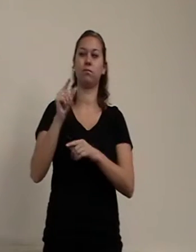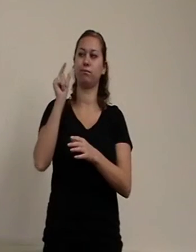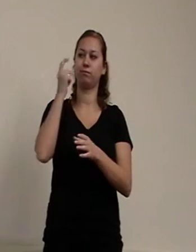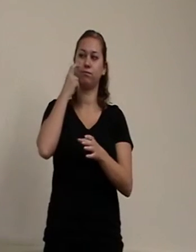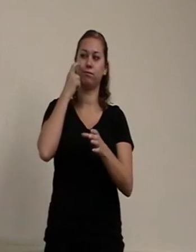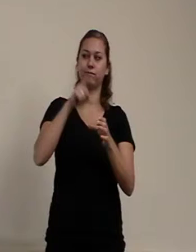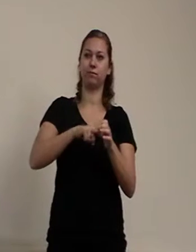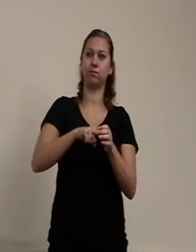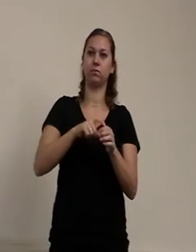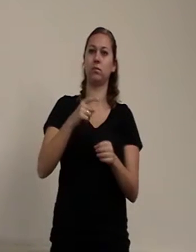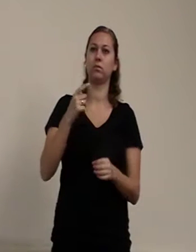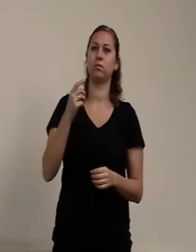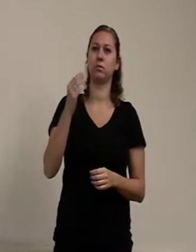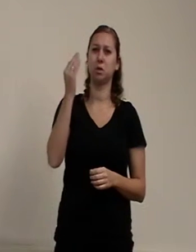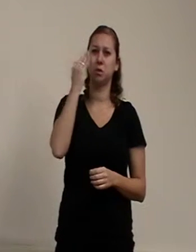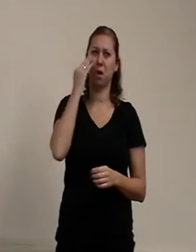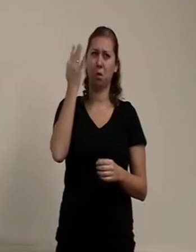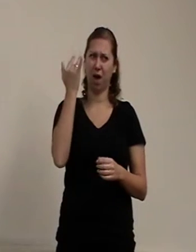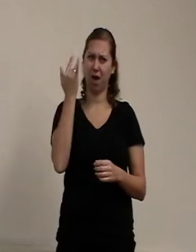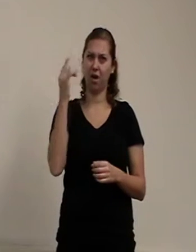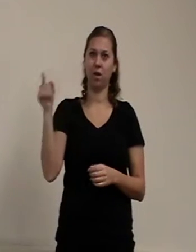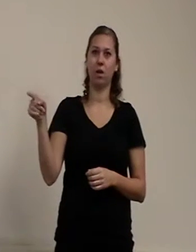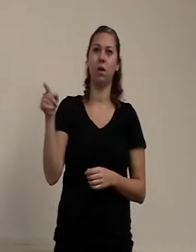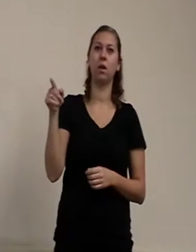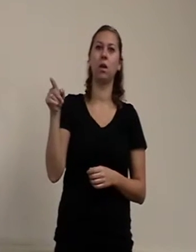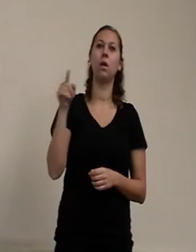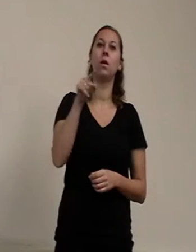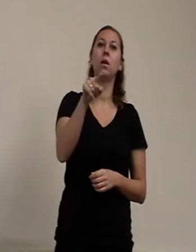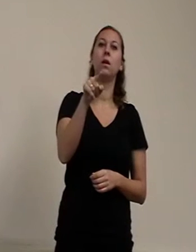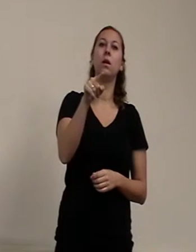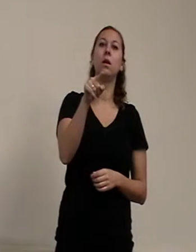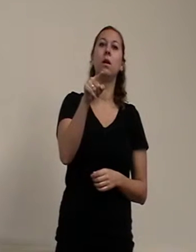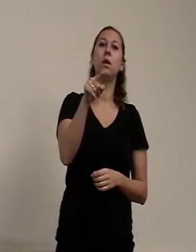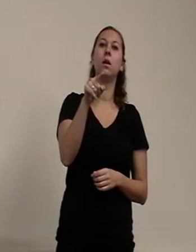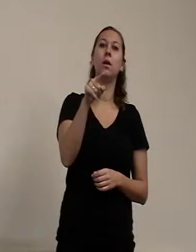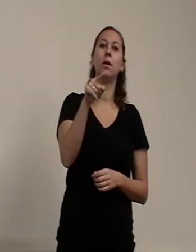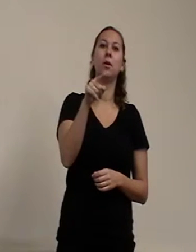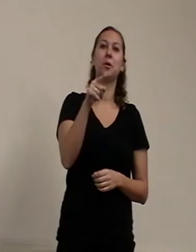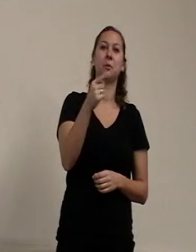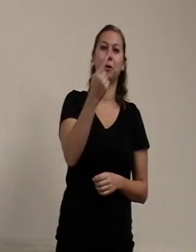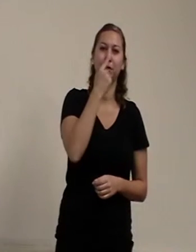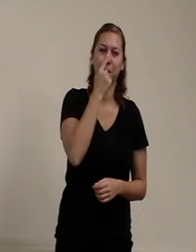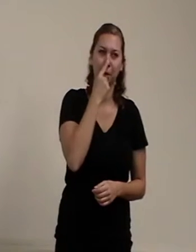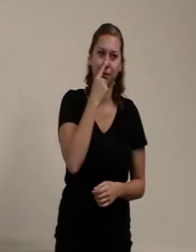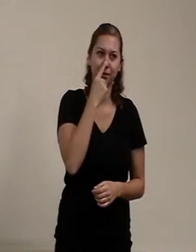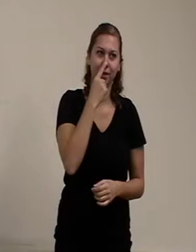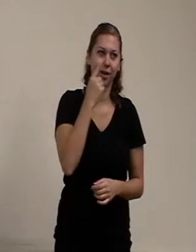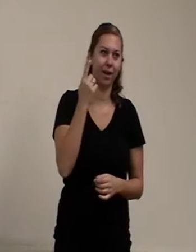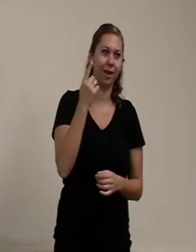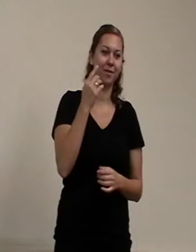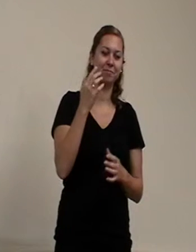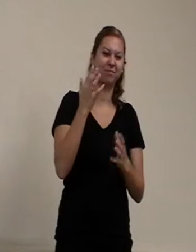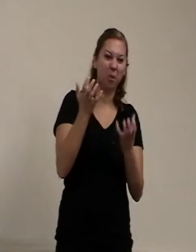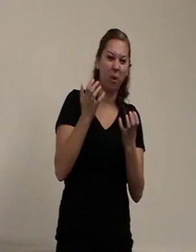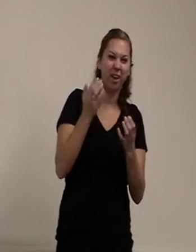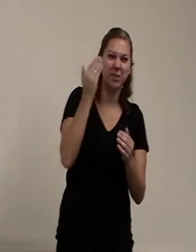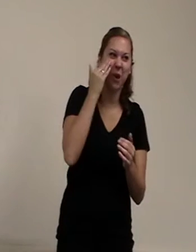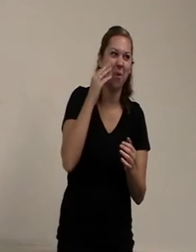Any idea? No, I'm scared. Because we're another country, we We're can't another- keep to ourselves. Yep. Nosy country.